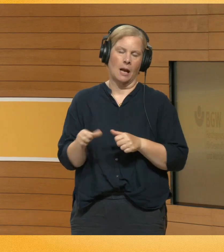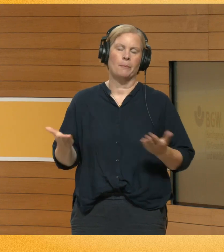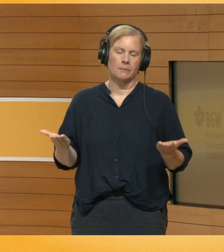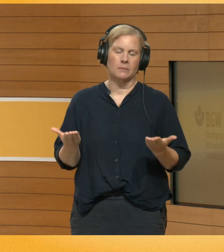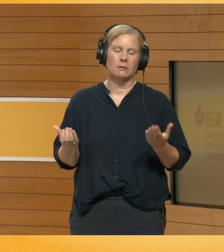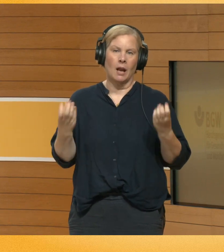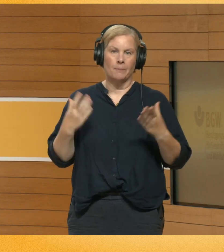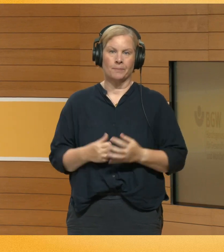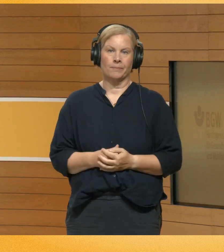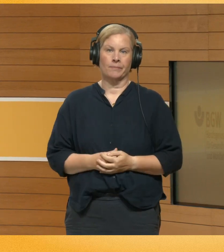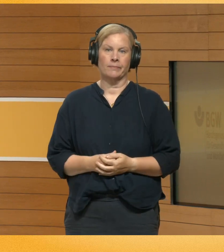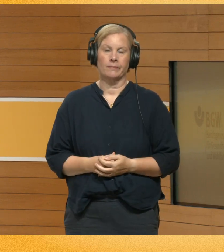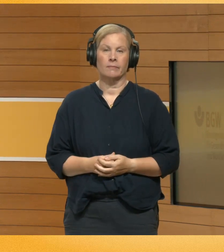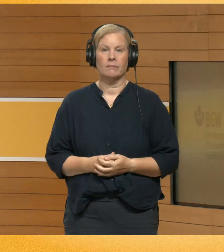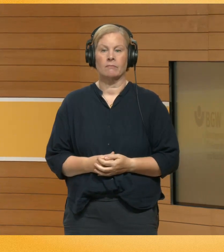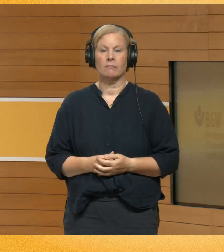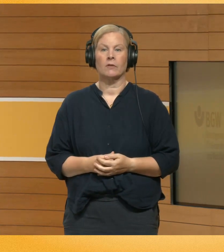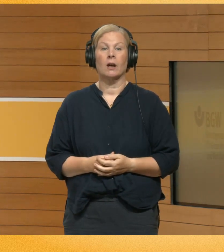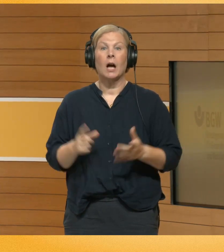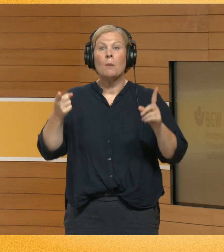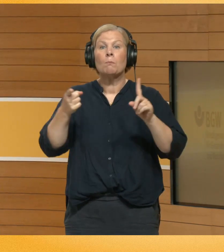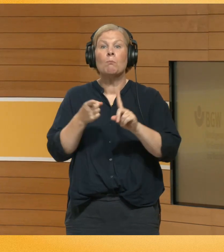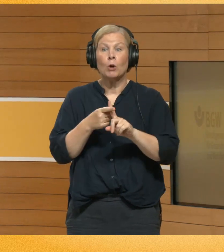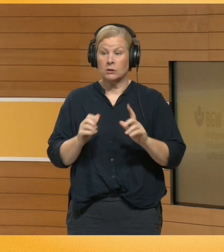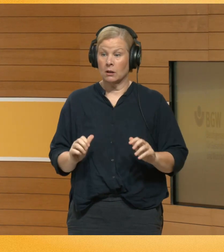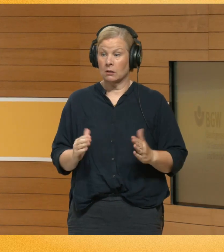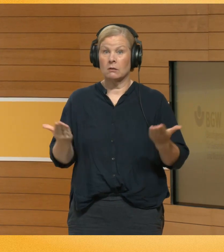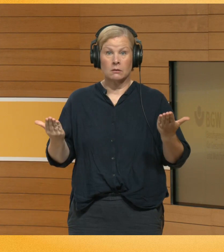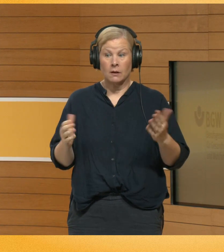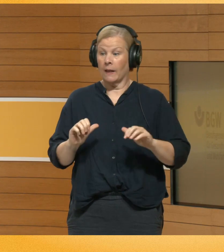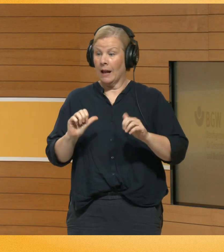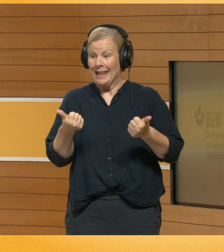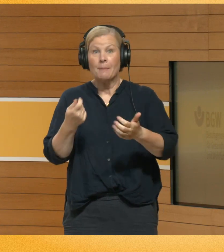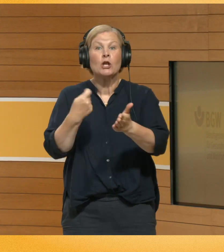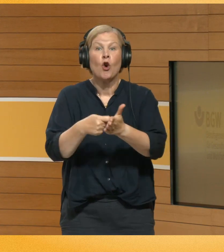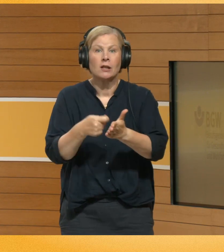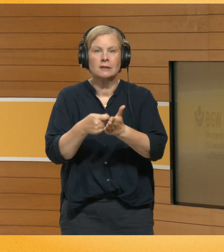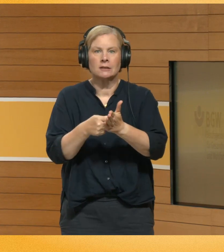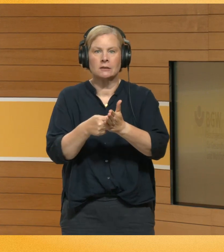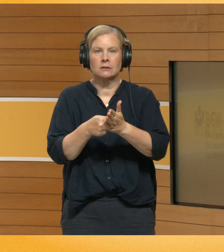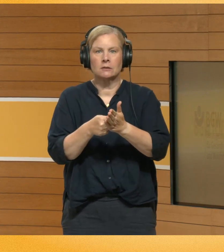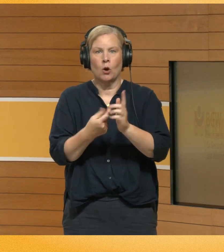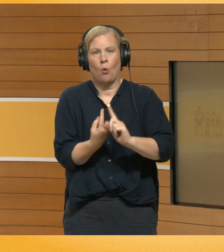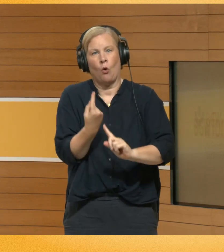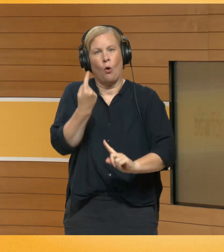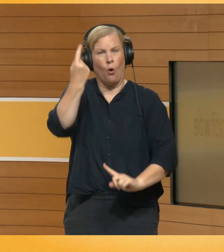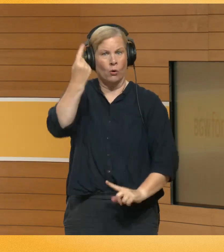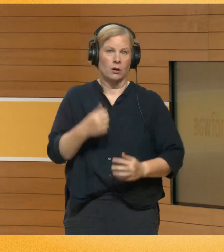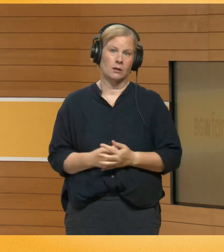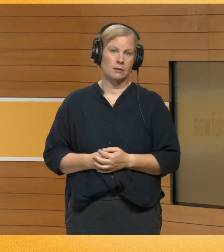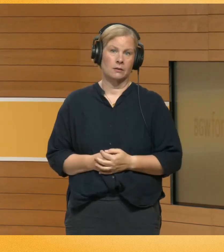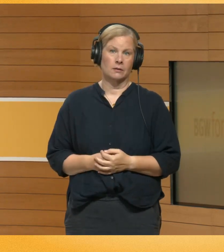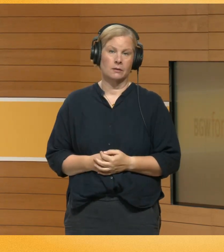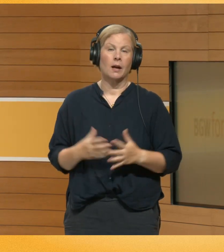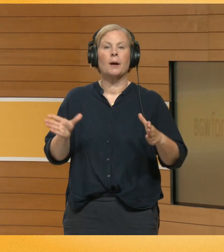it, that healthcare workers were not necessarily excluded from the hardship, the economic, financial hardship that